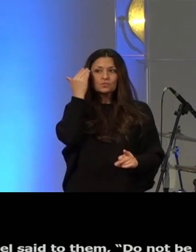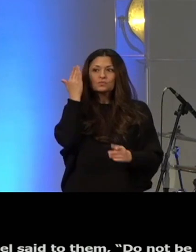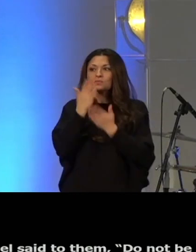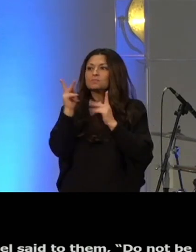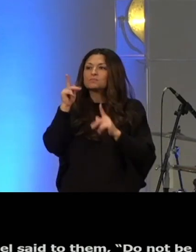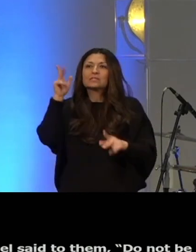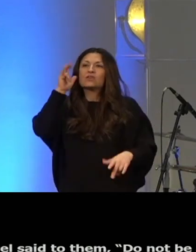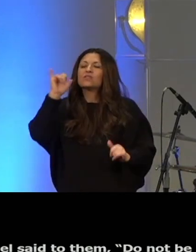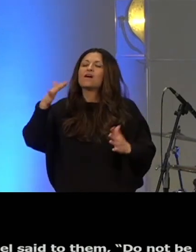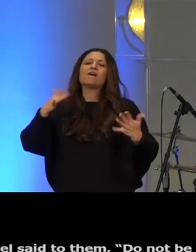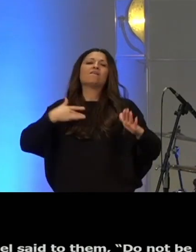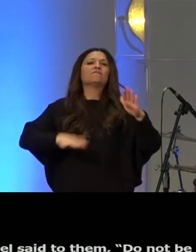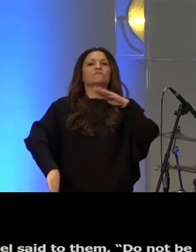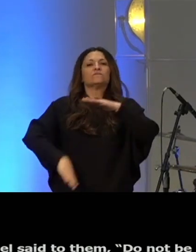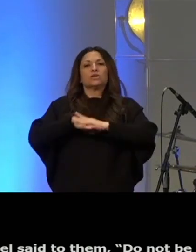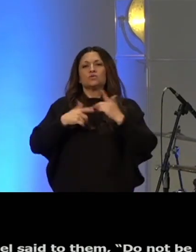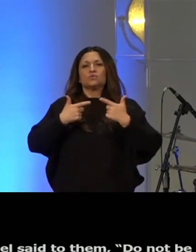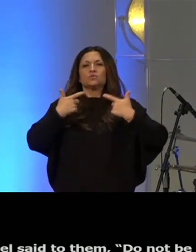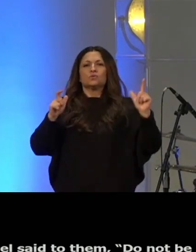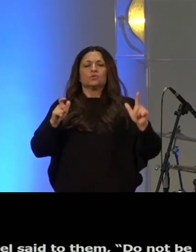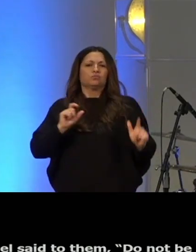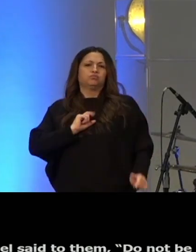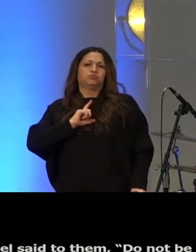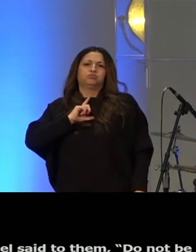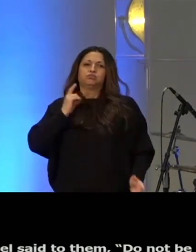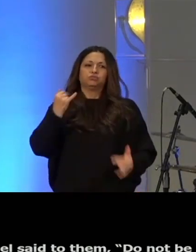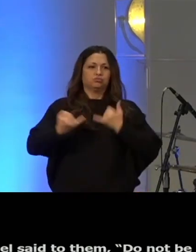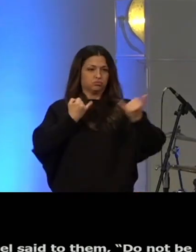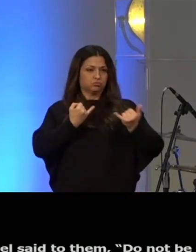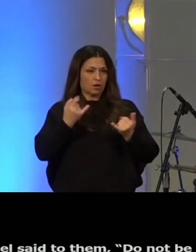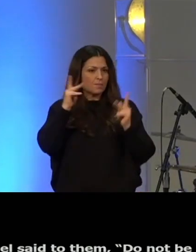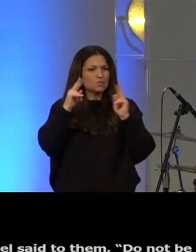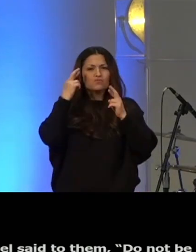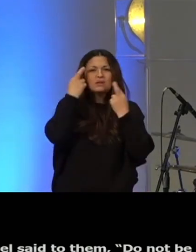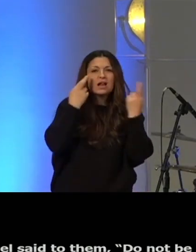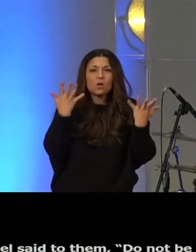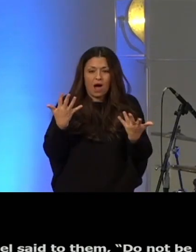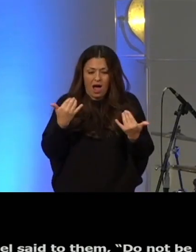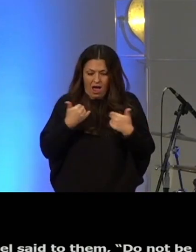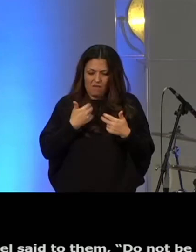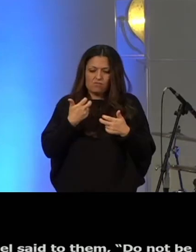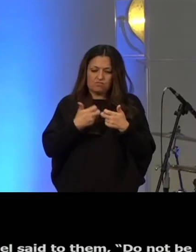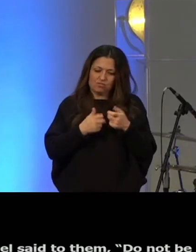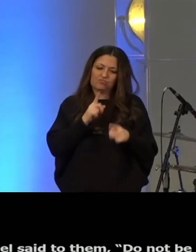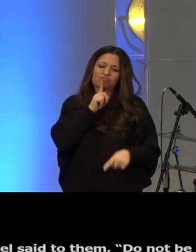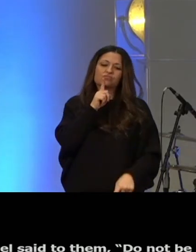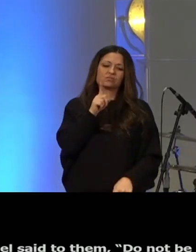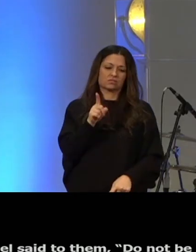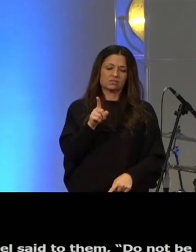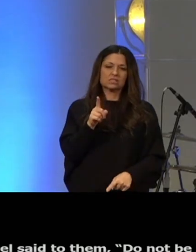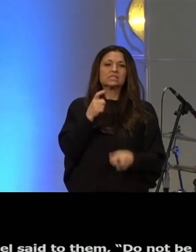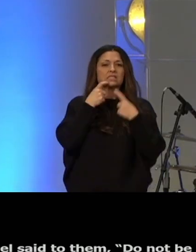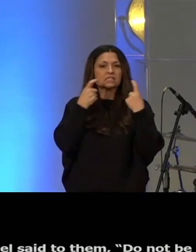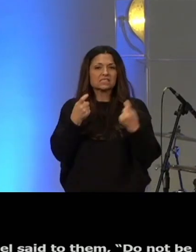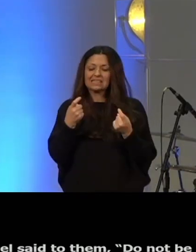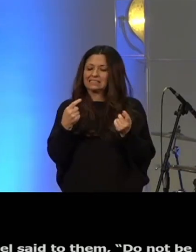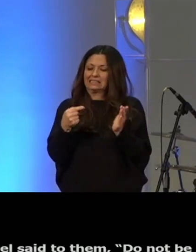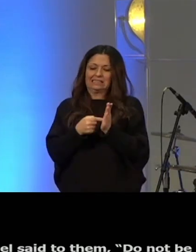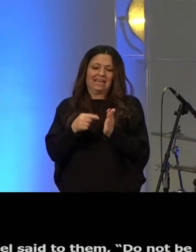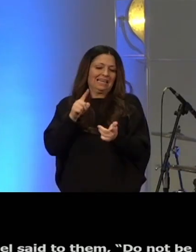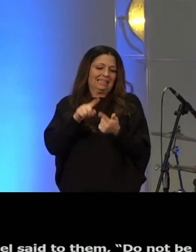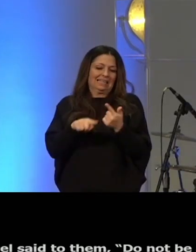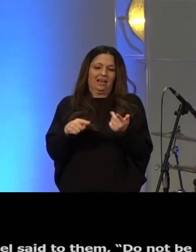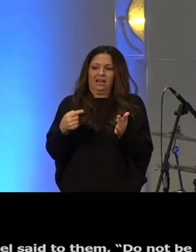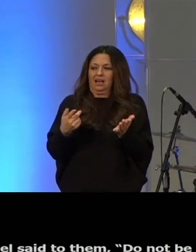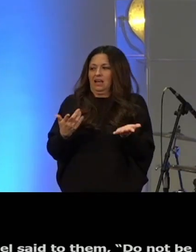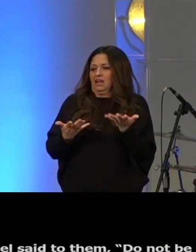great joy? Do you know who? People who realize what? That they have a problem called sin, that they have a debt they cannot pay,